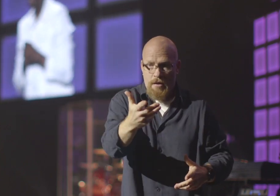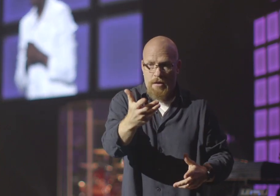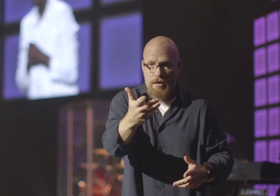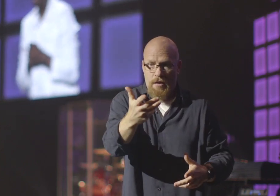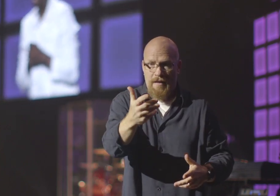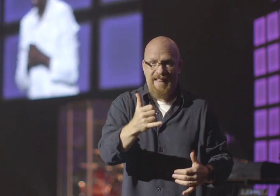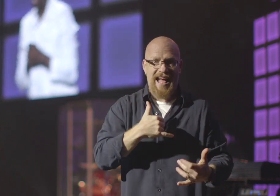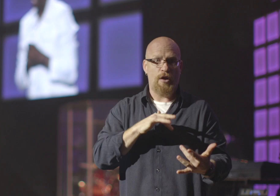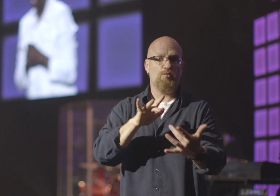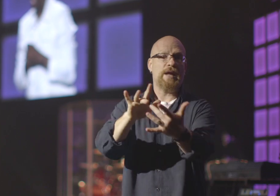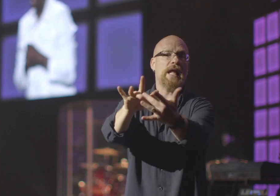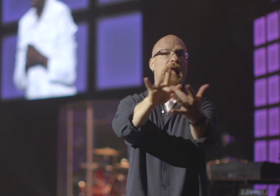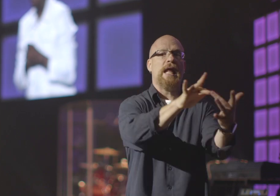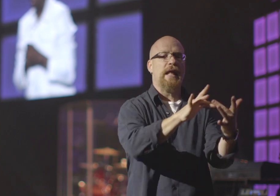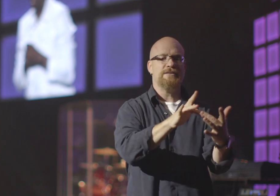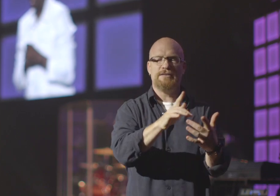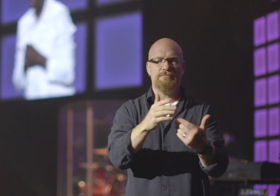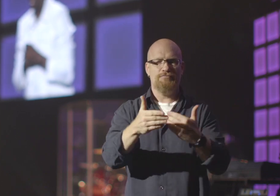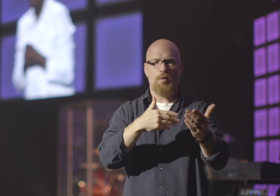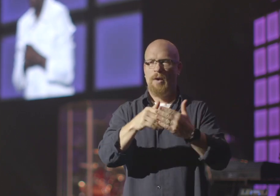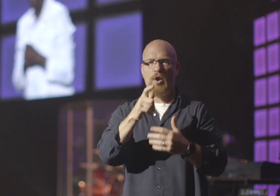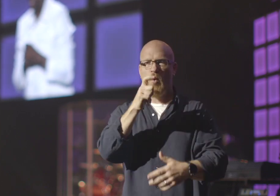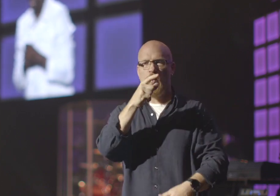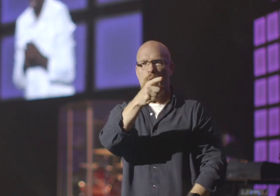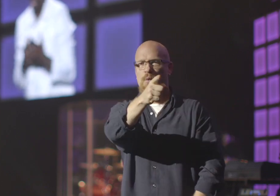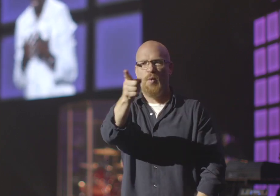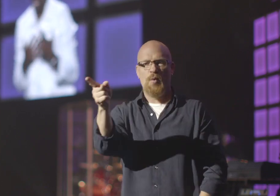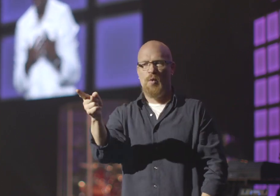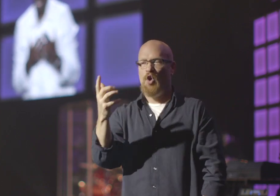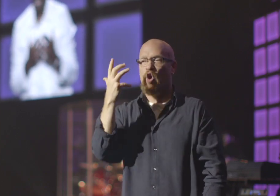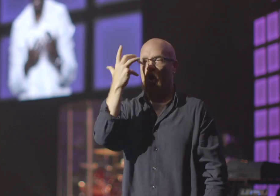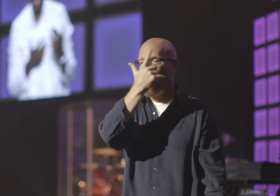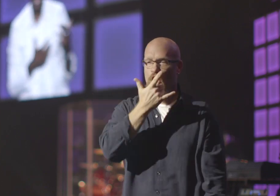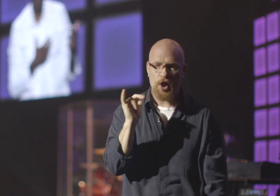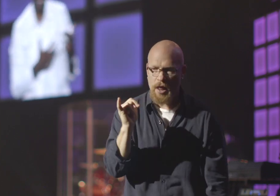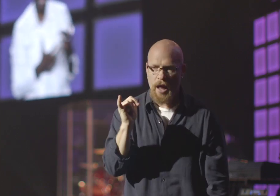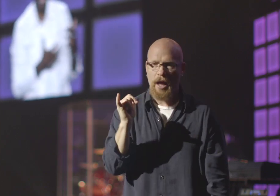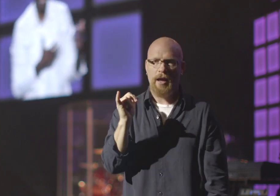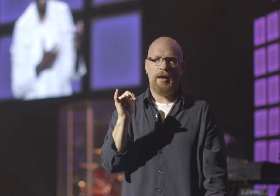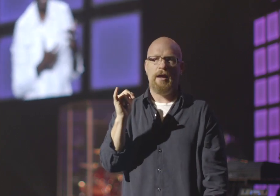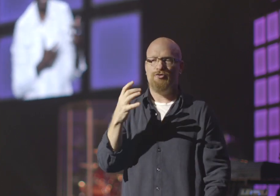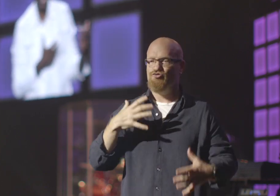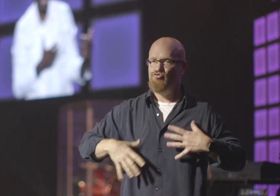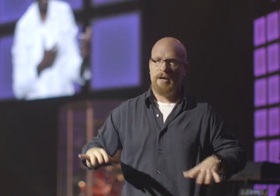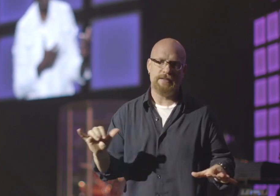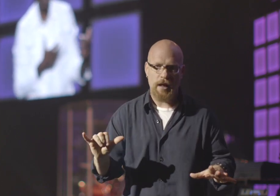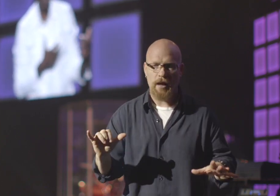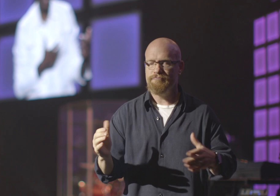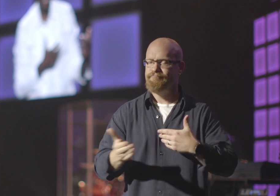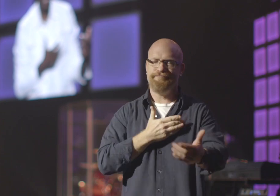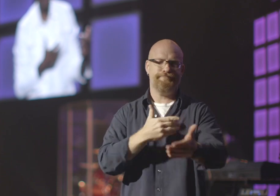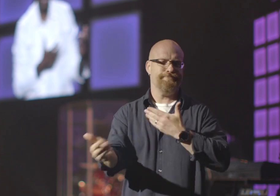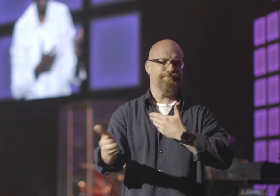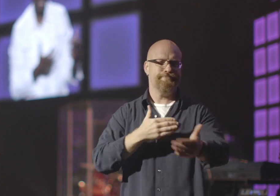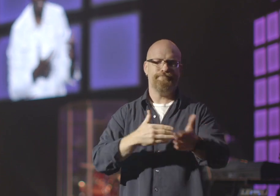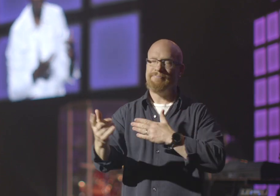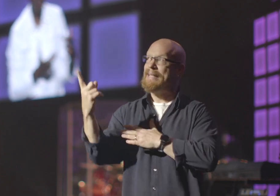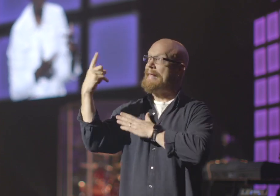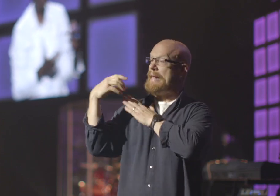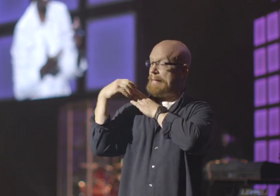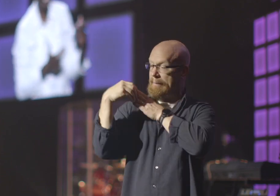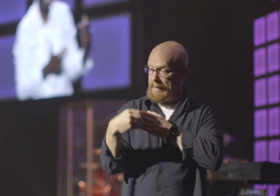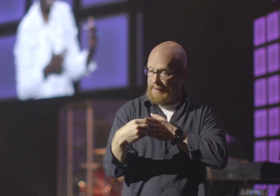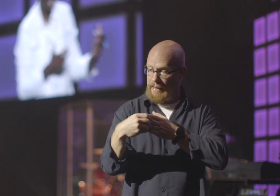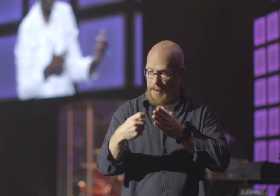like. It should be, in other words, if God is leading me to share. So Jesus said, the